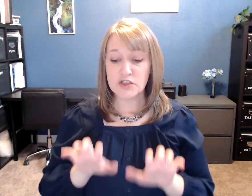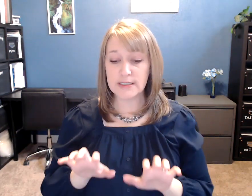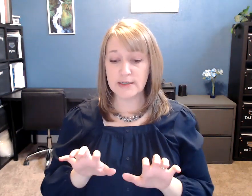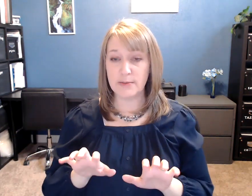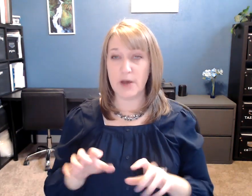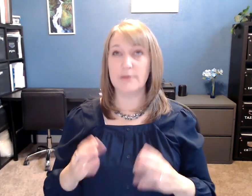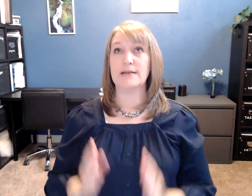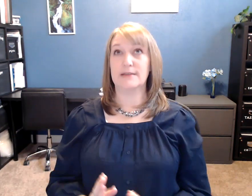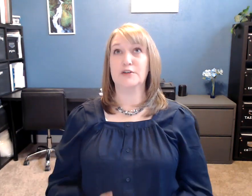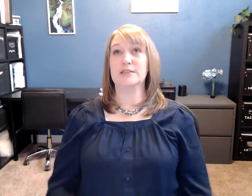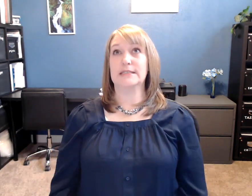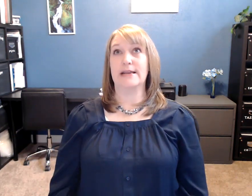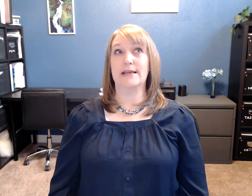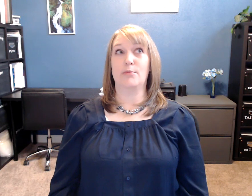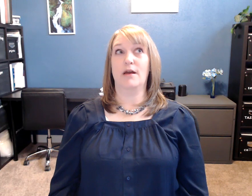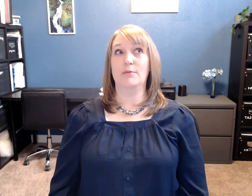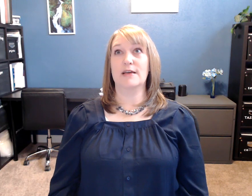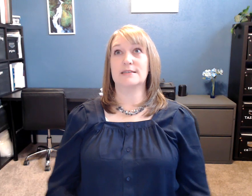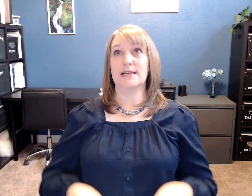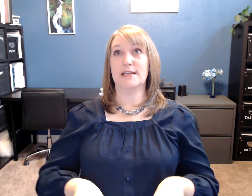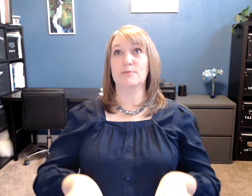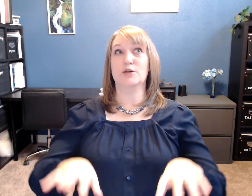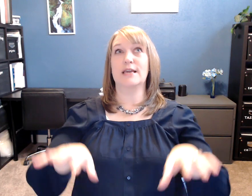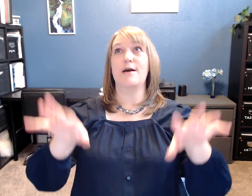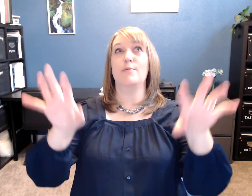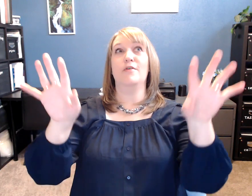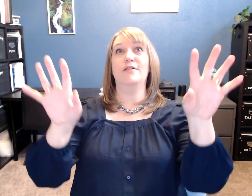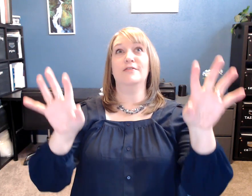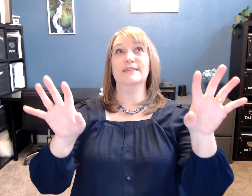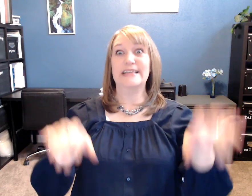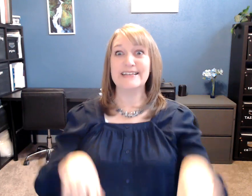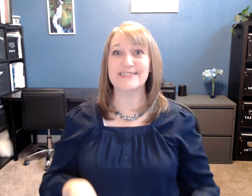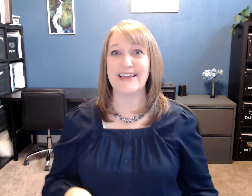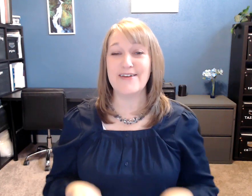Start down at the bottom as if you're standing in the bottom of that stadium looking up at all of the seats, okay?